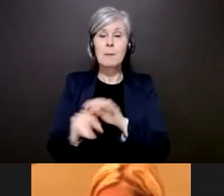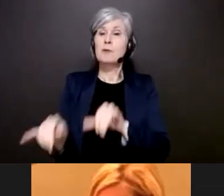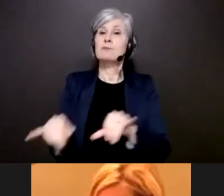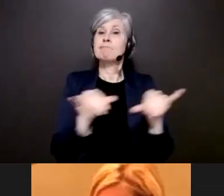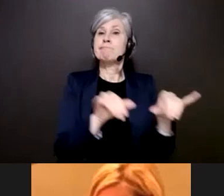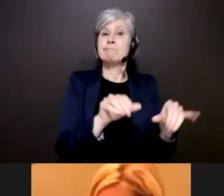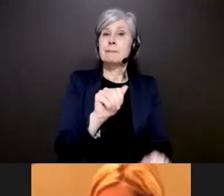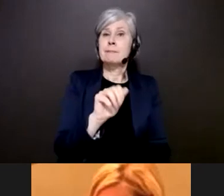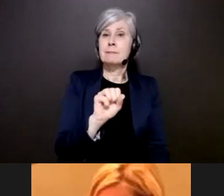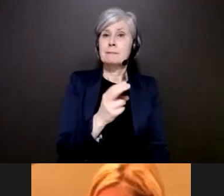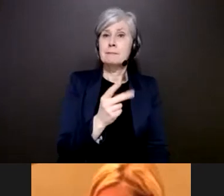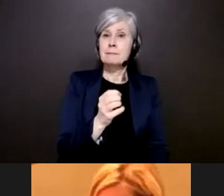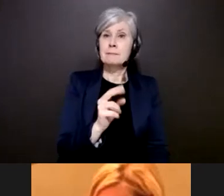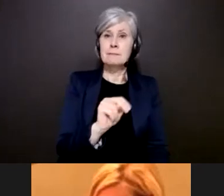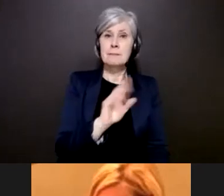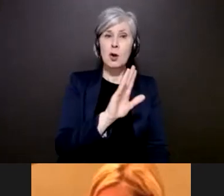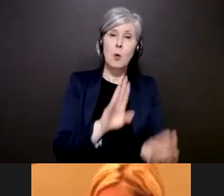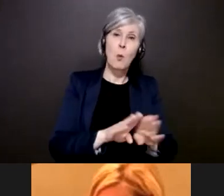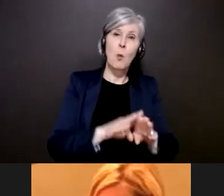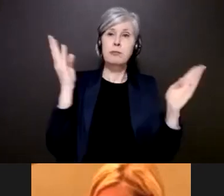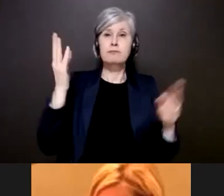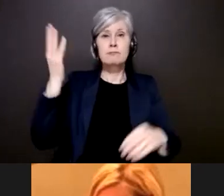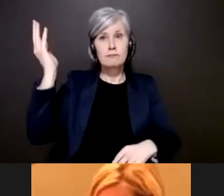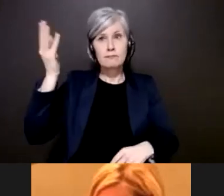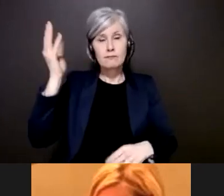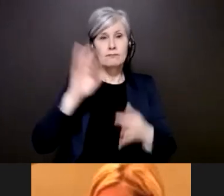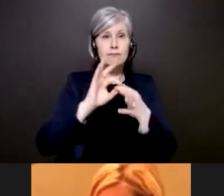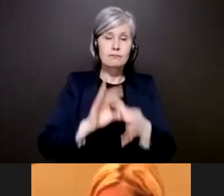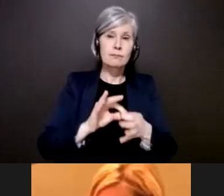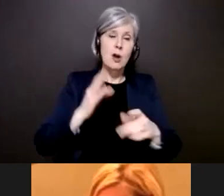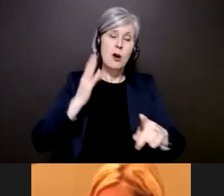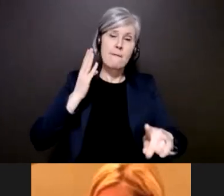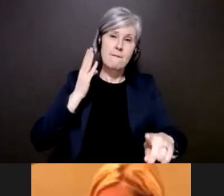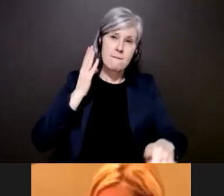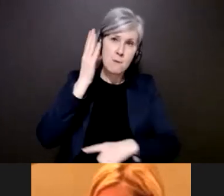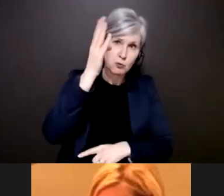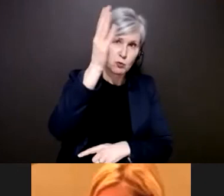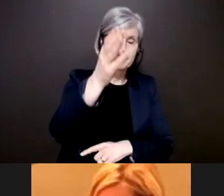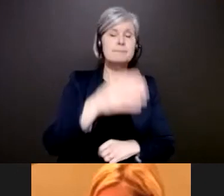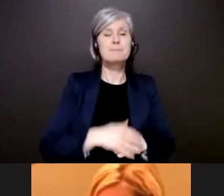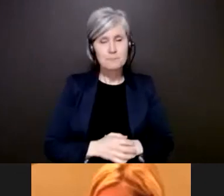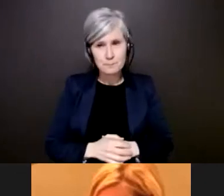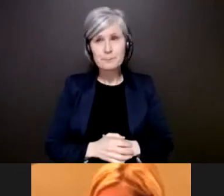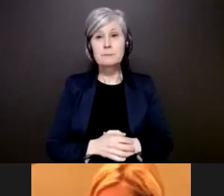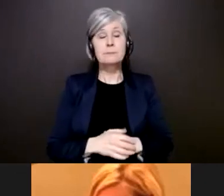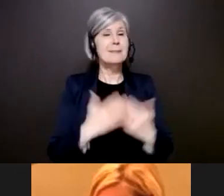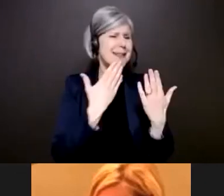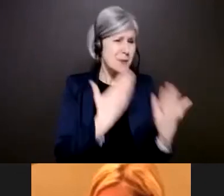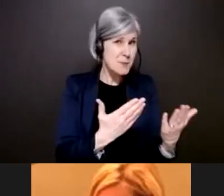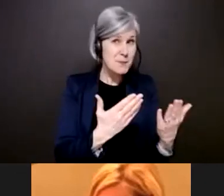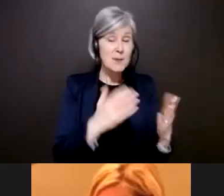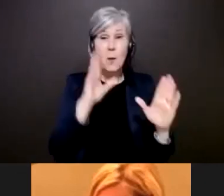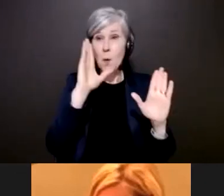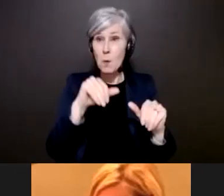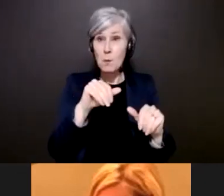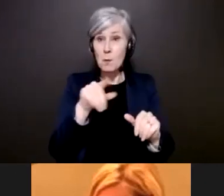about, I think that's where she started with the future us. And so thank you. I hope everyone does go to the website. We put some links in